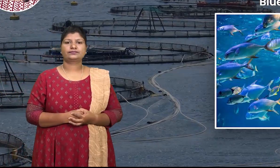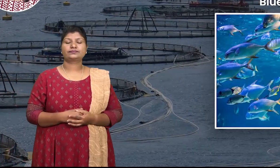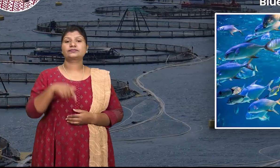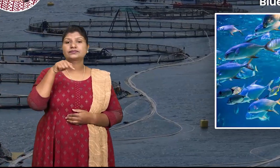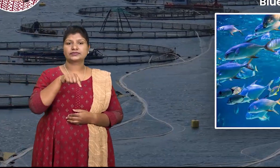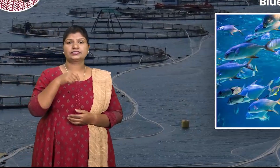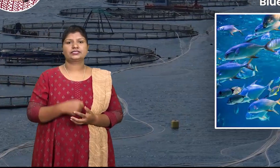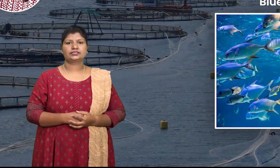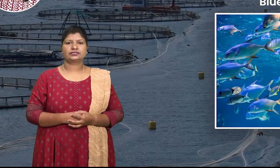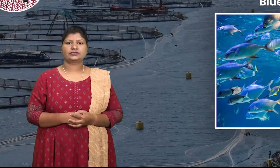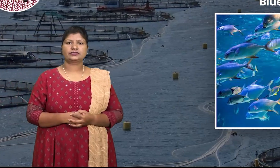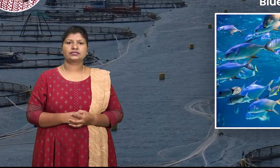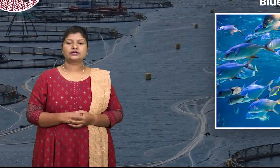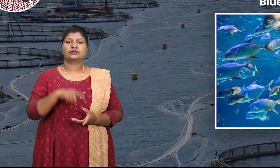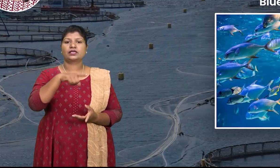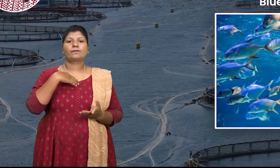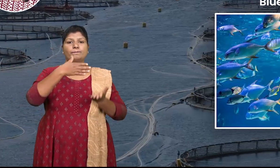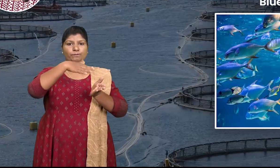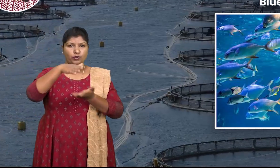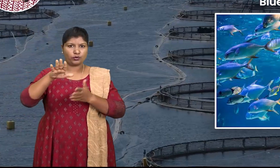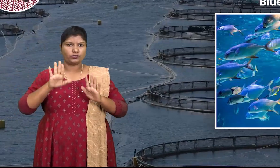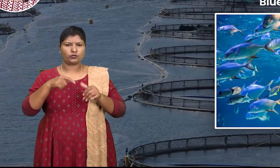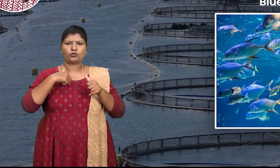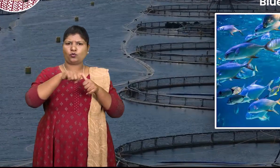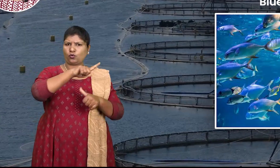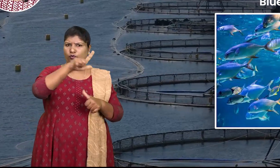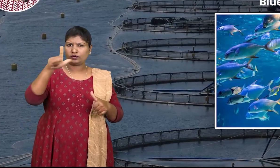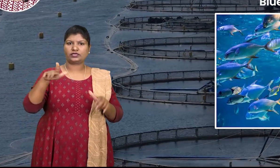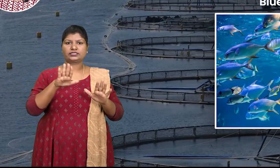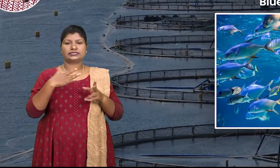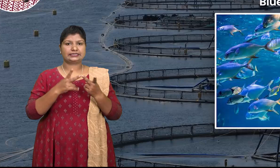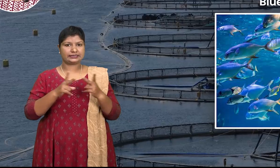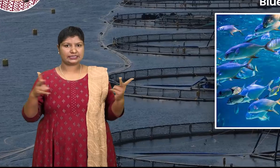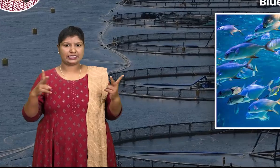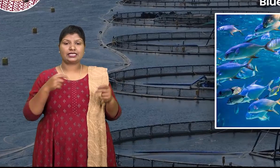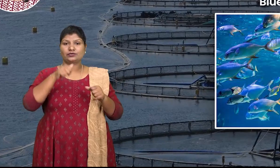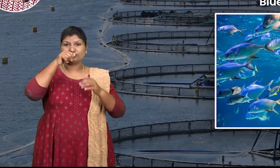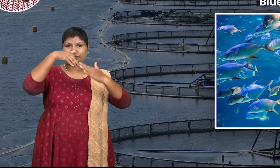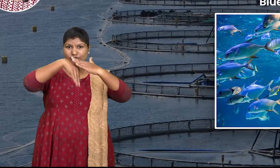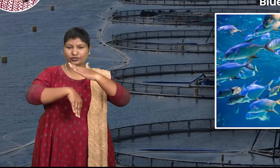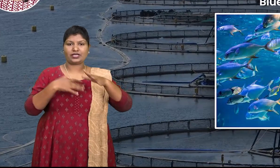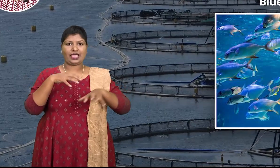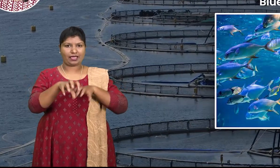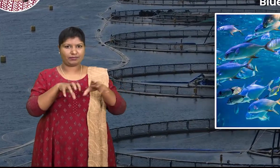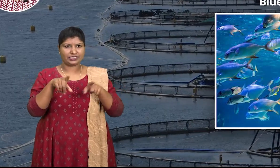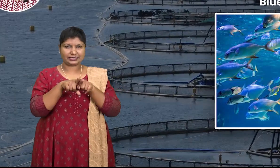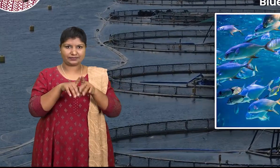that is, production of all kinds of aquatic animals